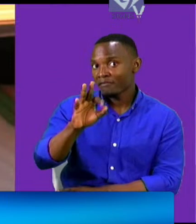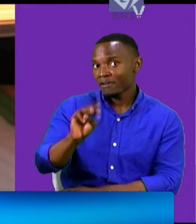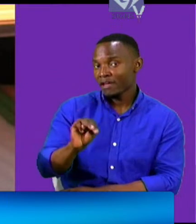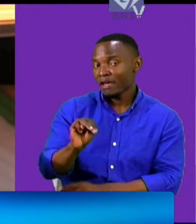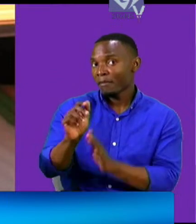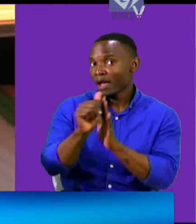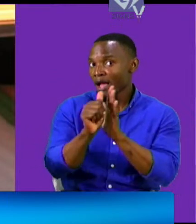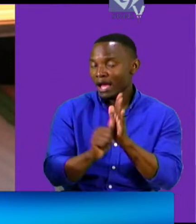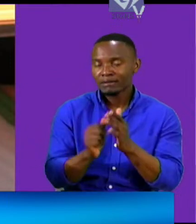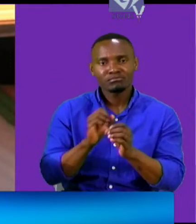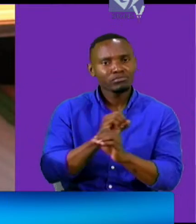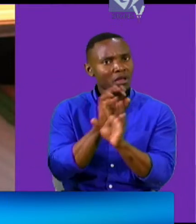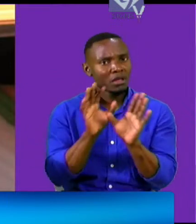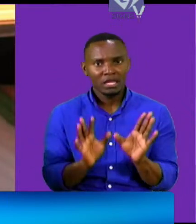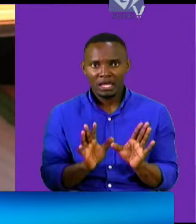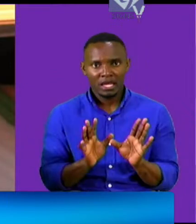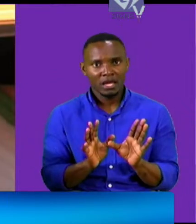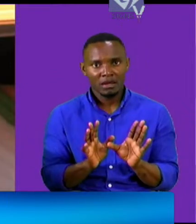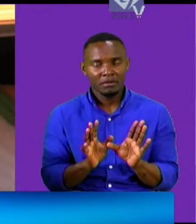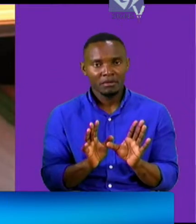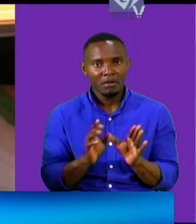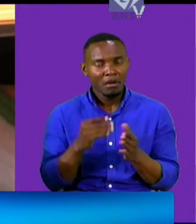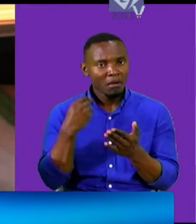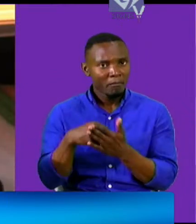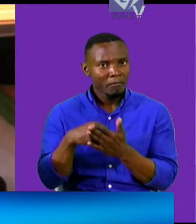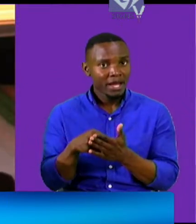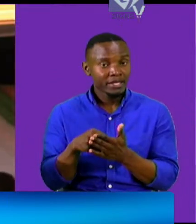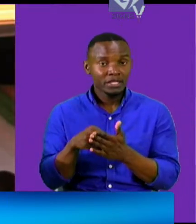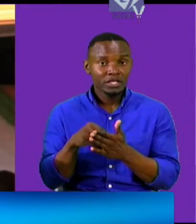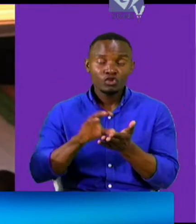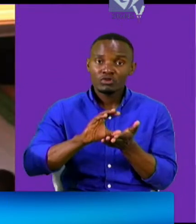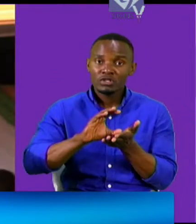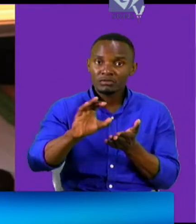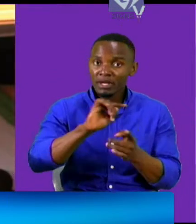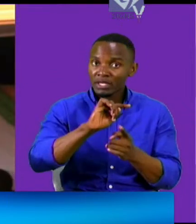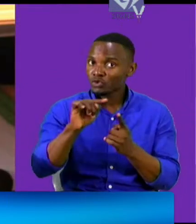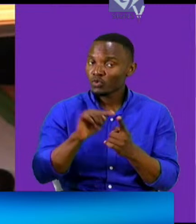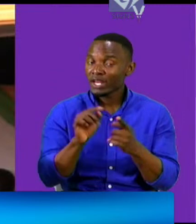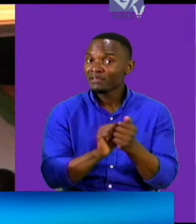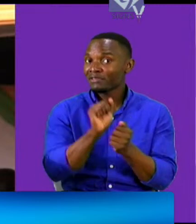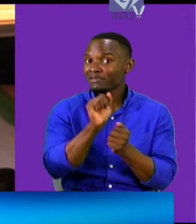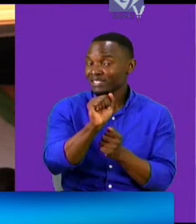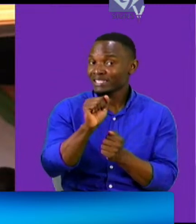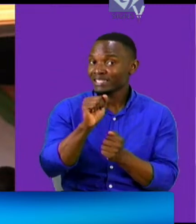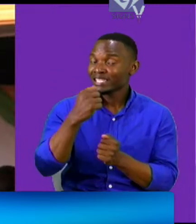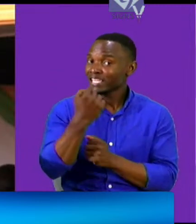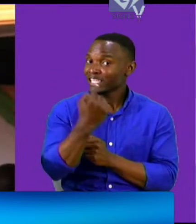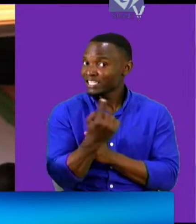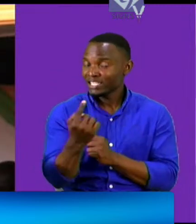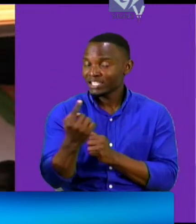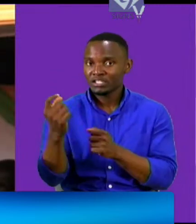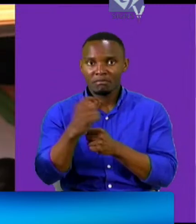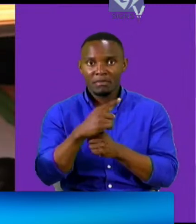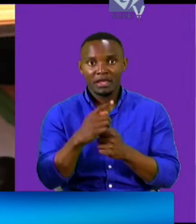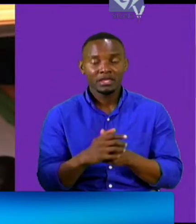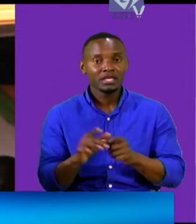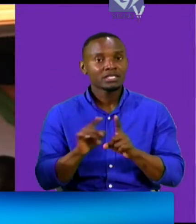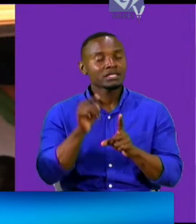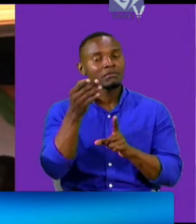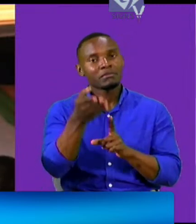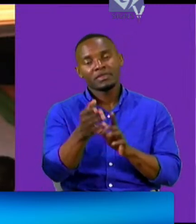you're supposed to release monies by 15th of every month. That is already provided for in the PFM